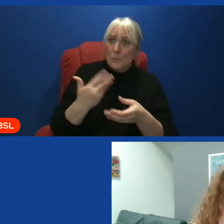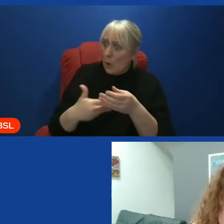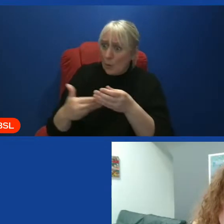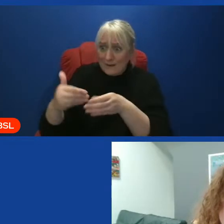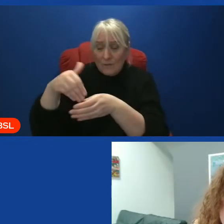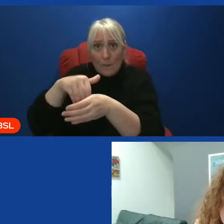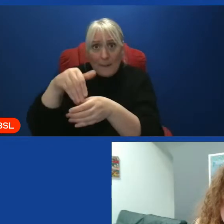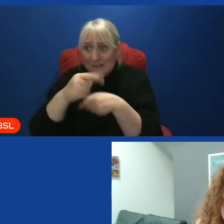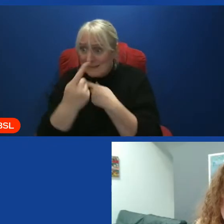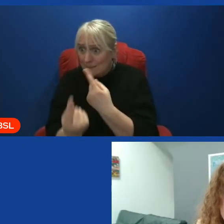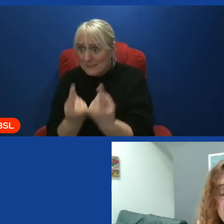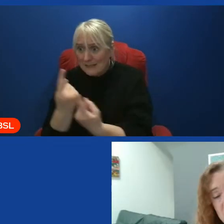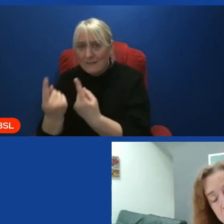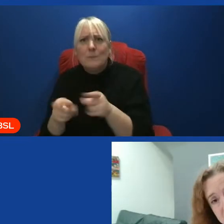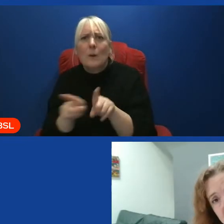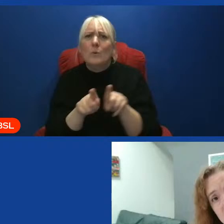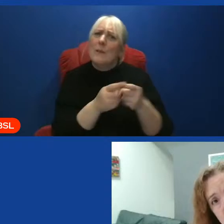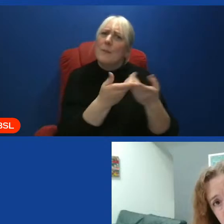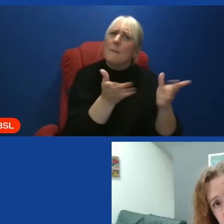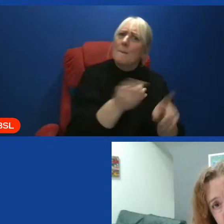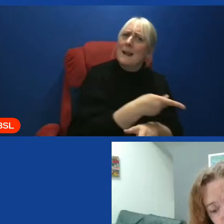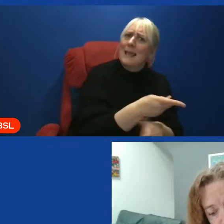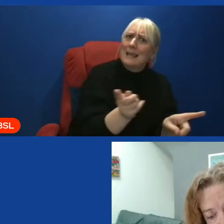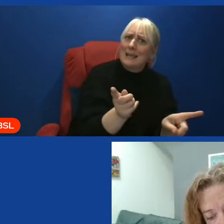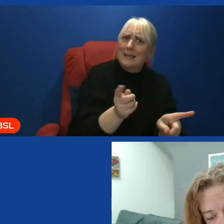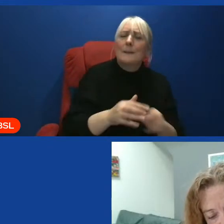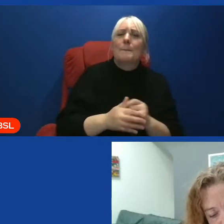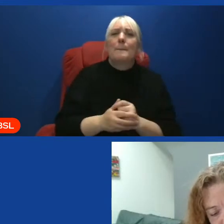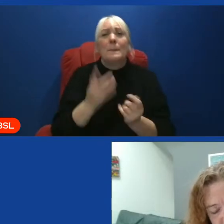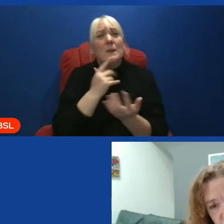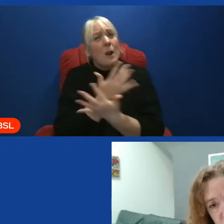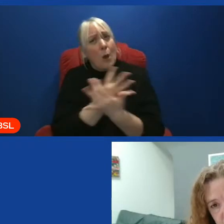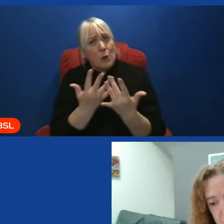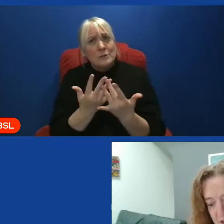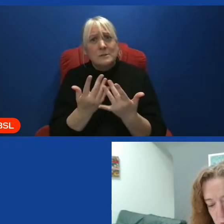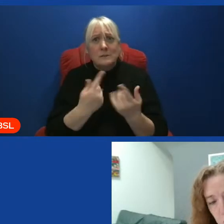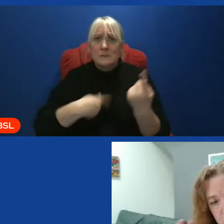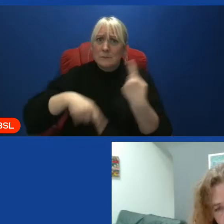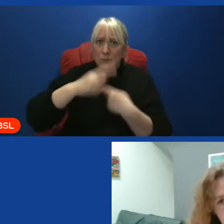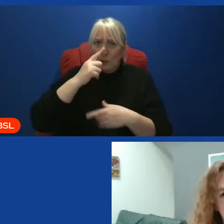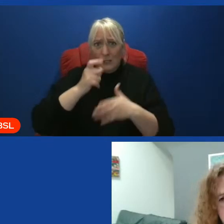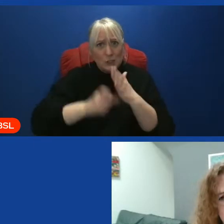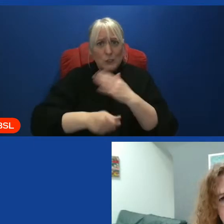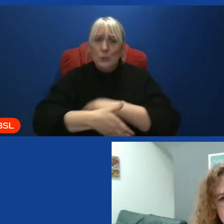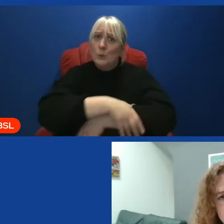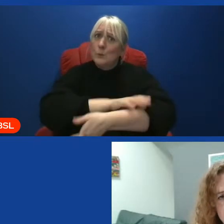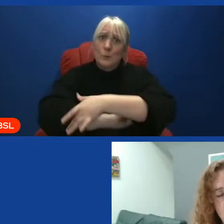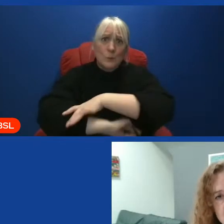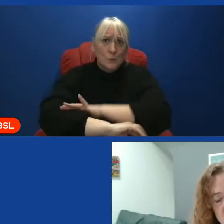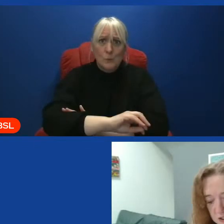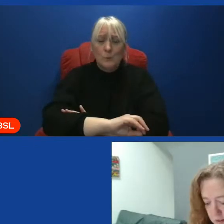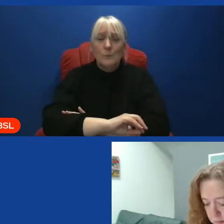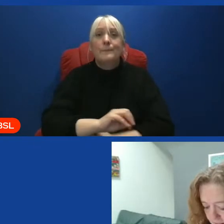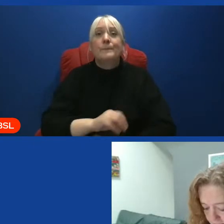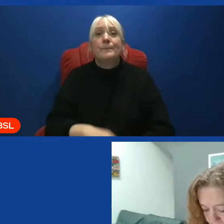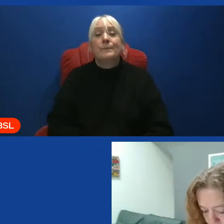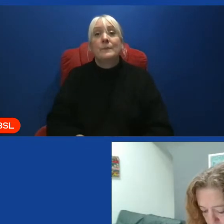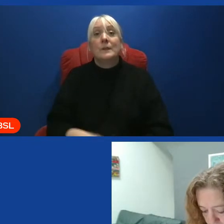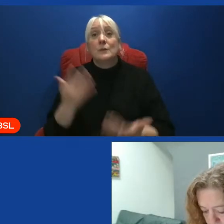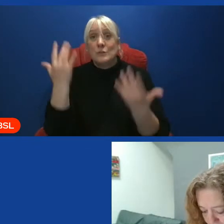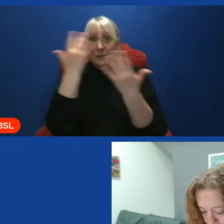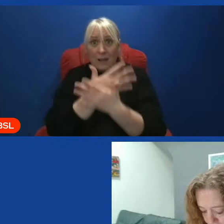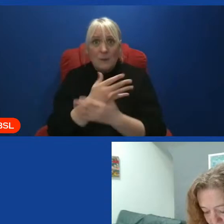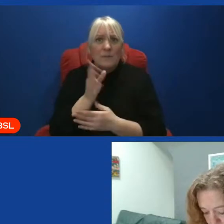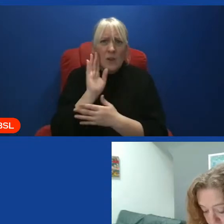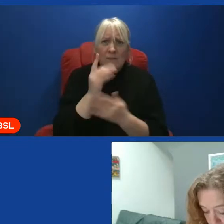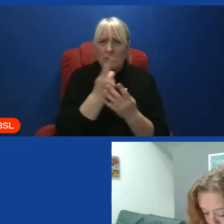that use our services. So there is a load of stuff we can do. I think this is just the beginning. What we've heard tonight is a range of speakers, whether